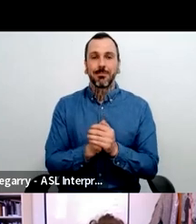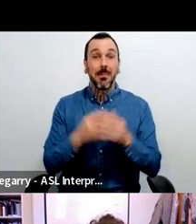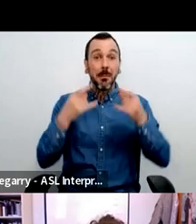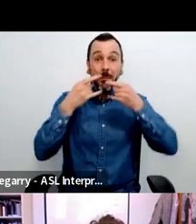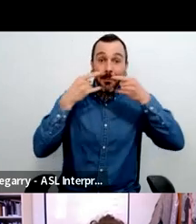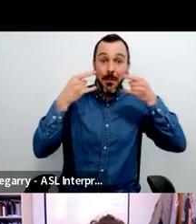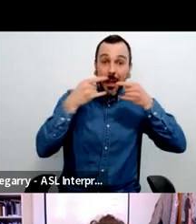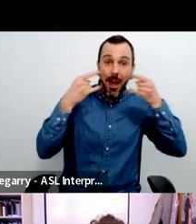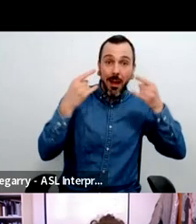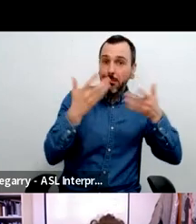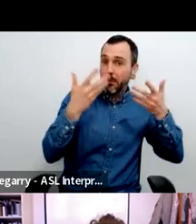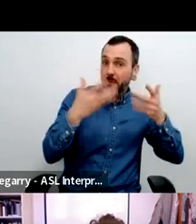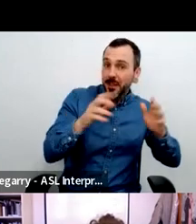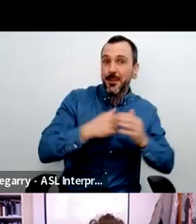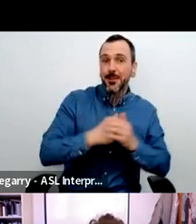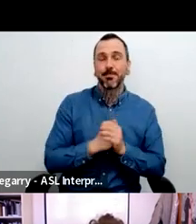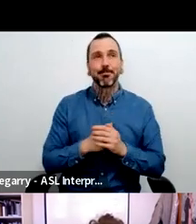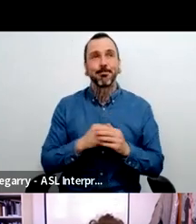post-masking,